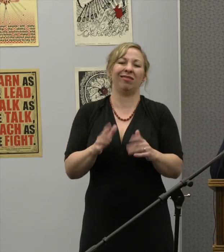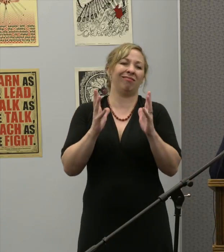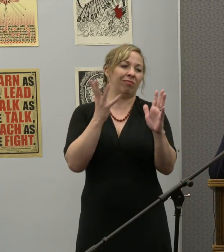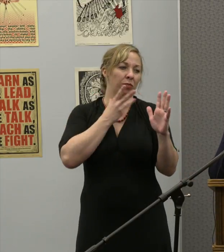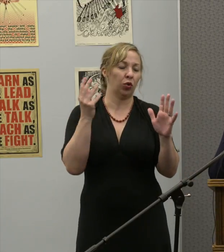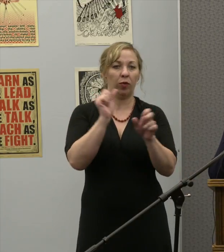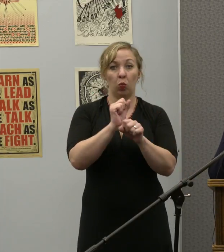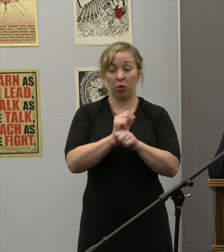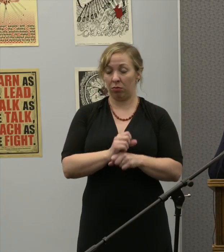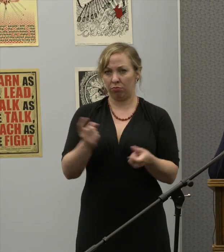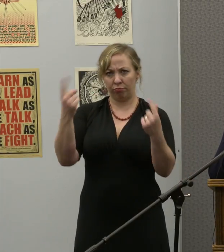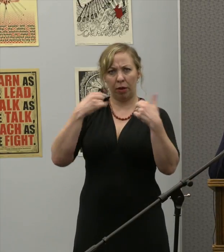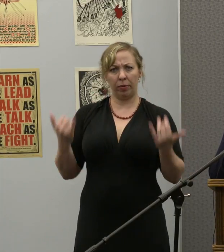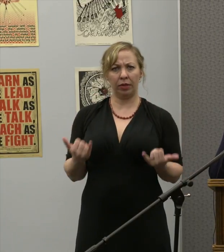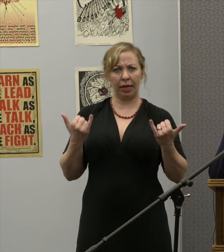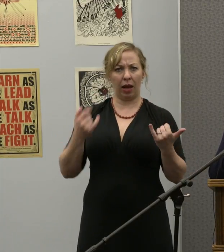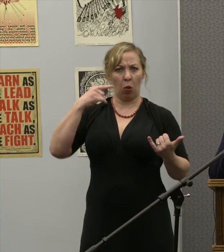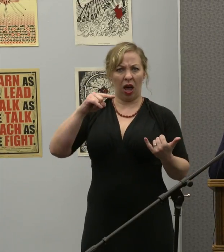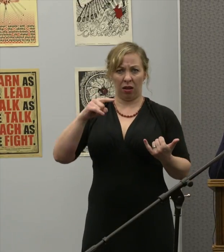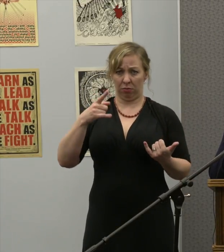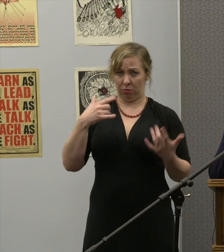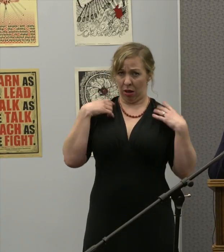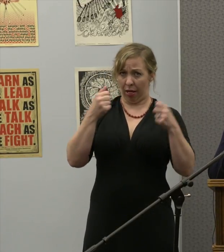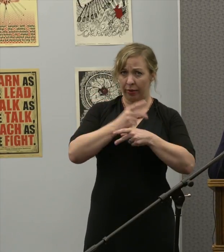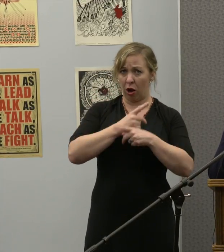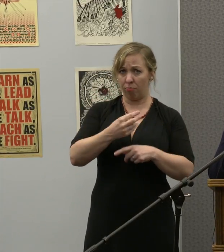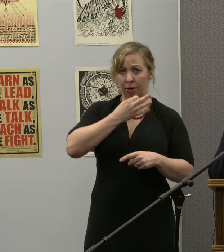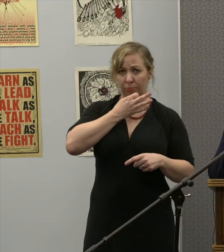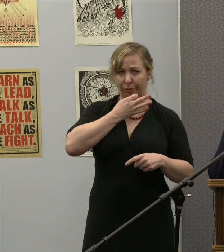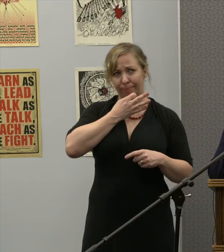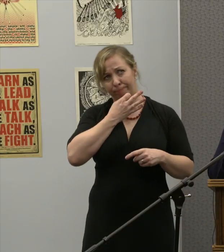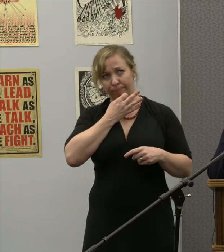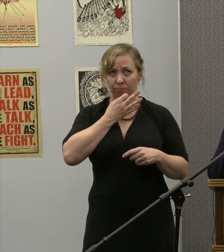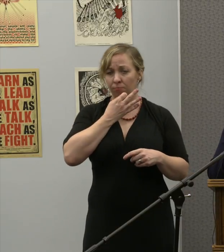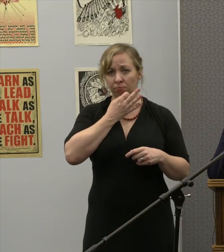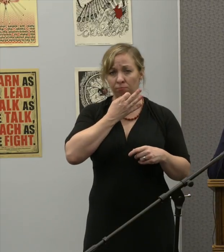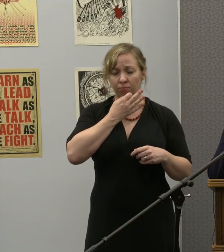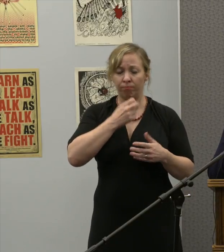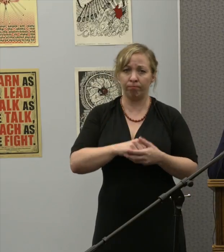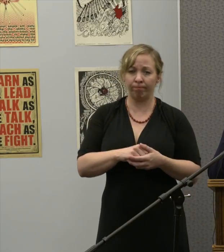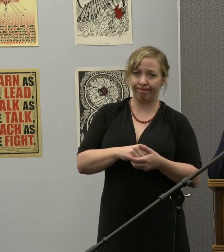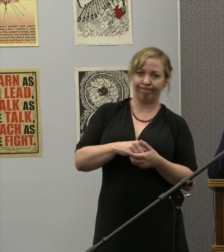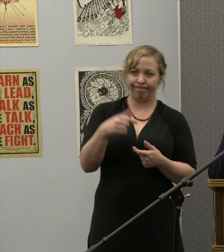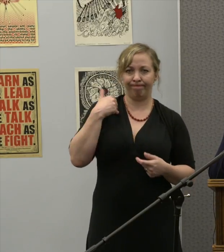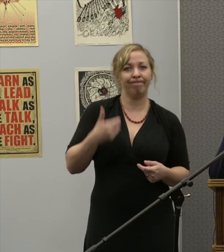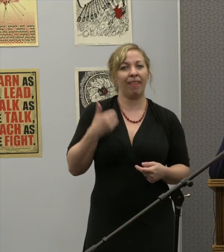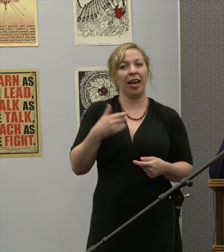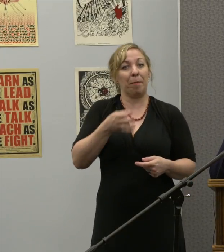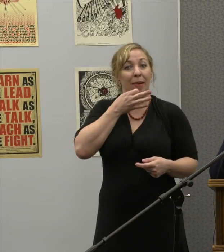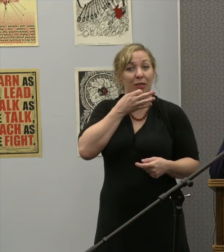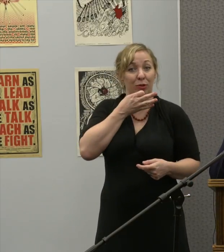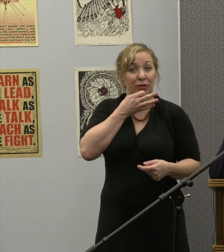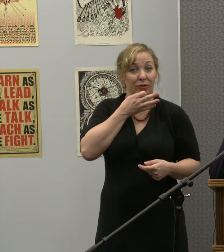So I come to you today not as a healthcare expert by any means. I am an expert in